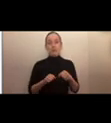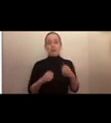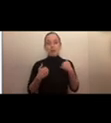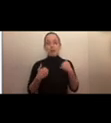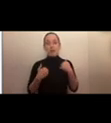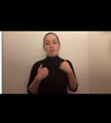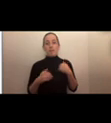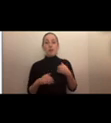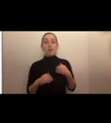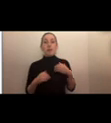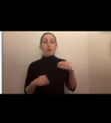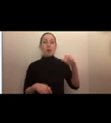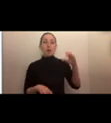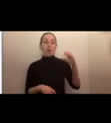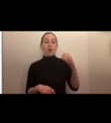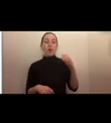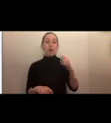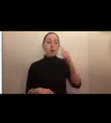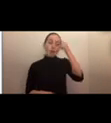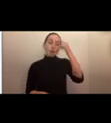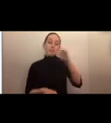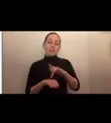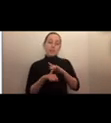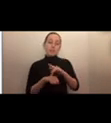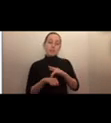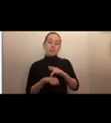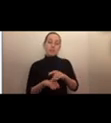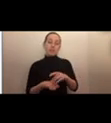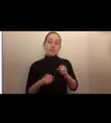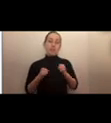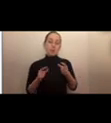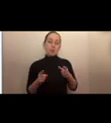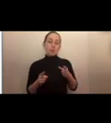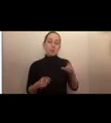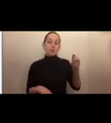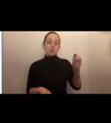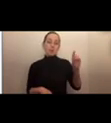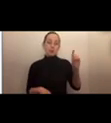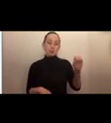Non-psychotic behaviors can show as